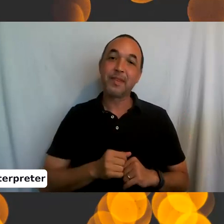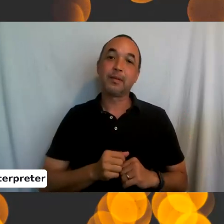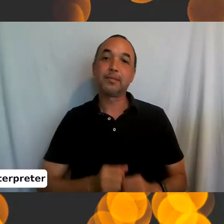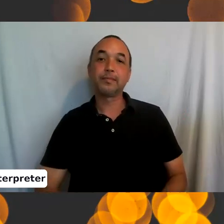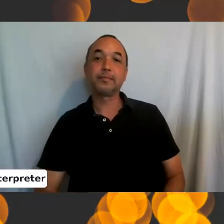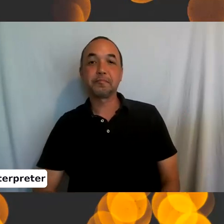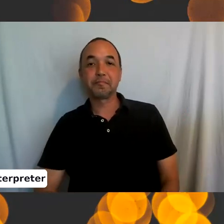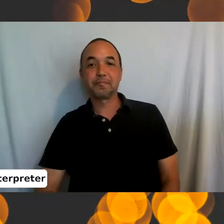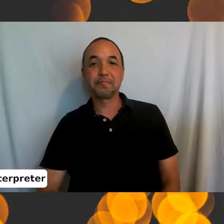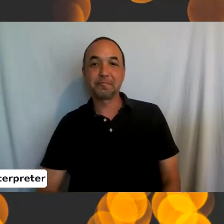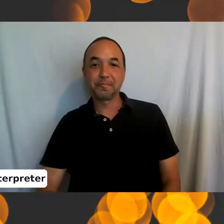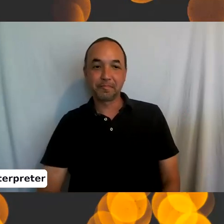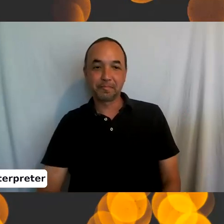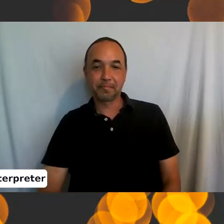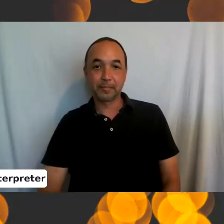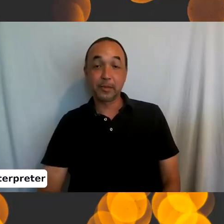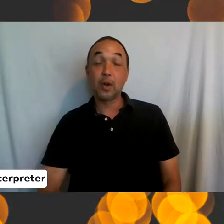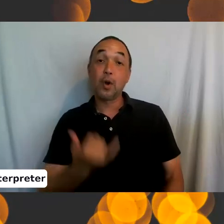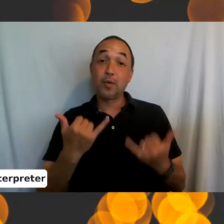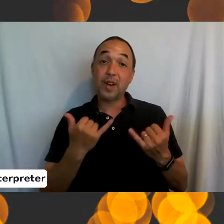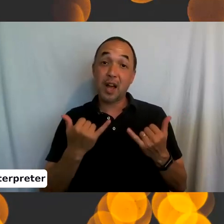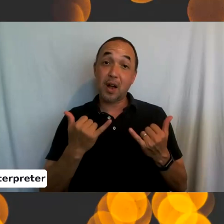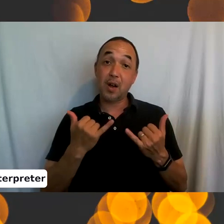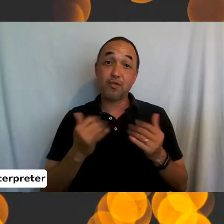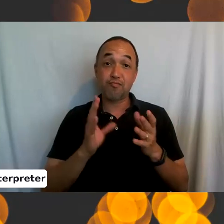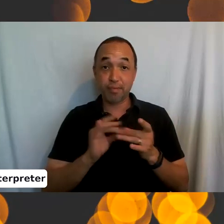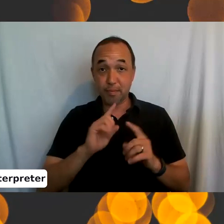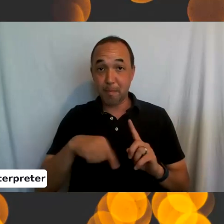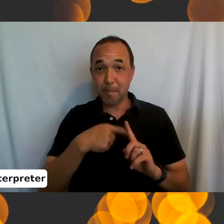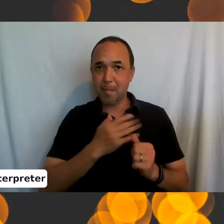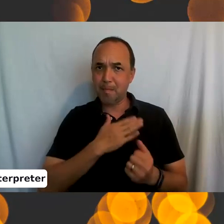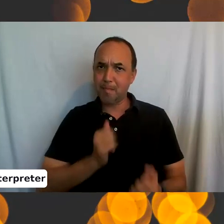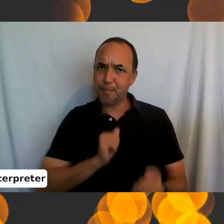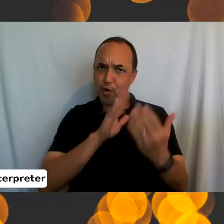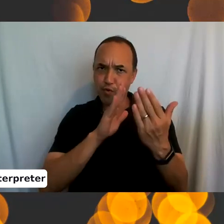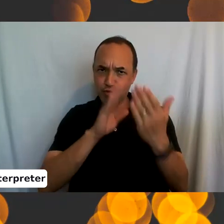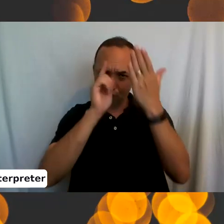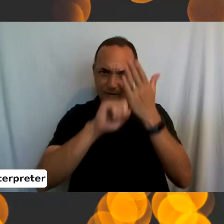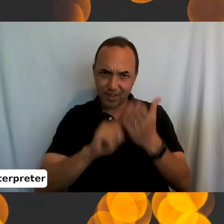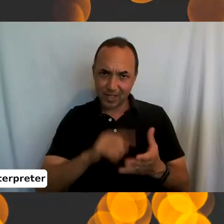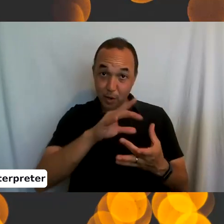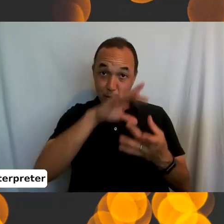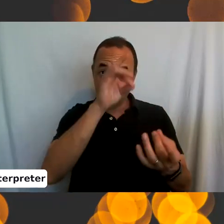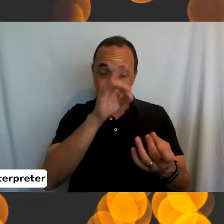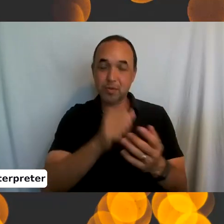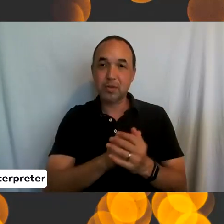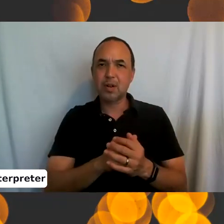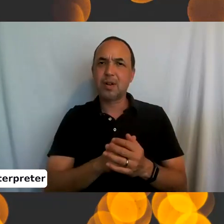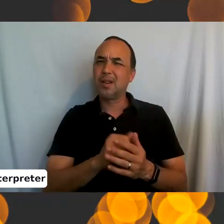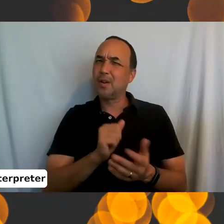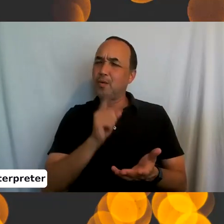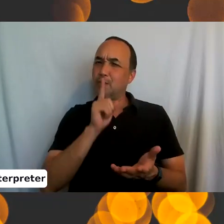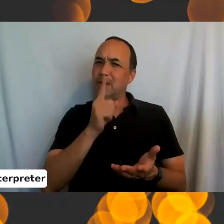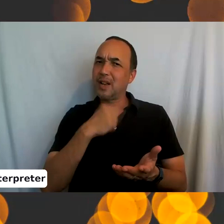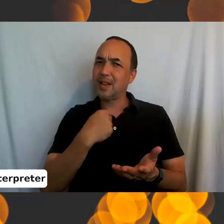so just to talk a little bit about my methodology when it comes to paranormal investigation, I'm very big on respect.